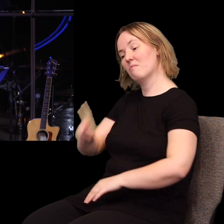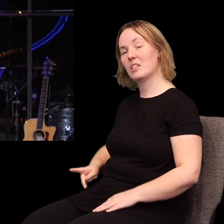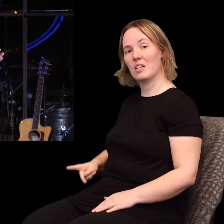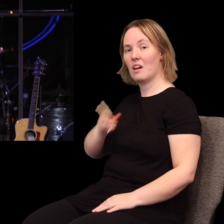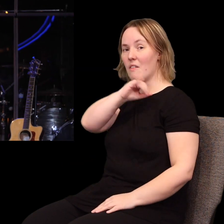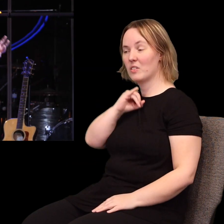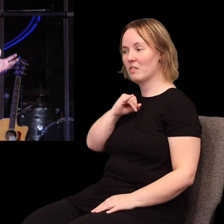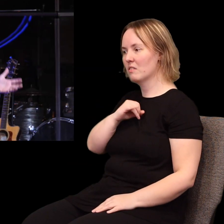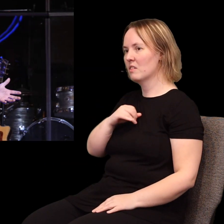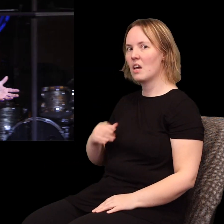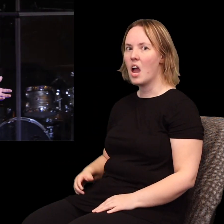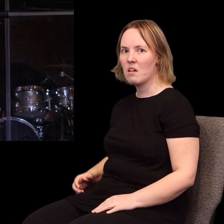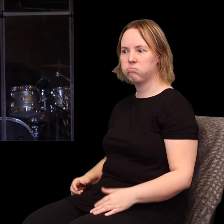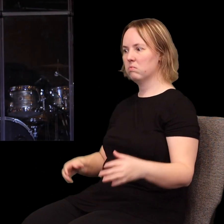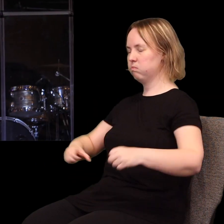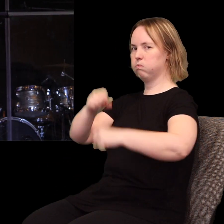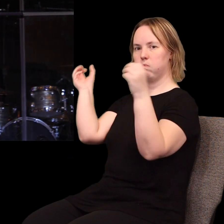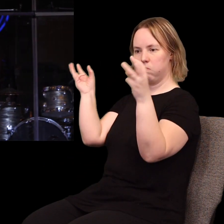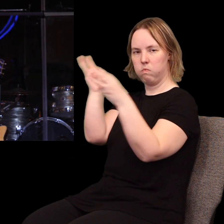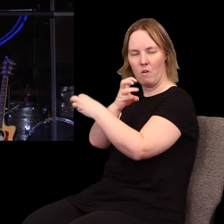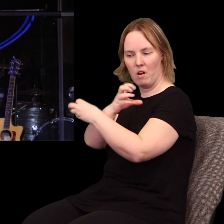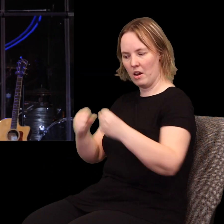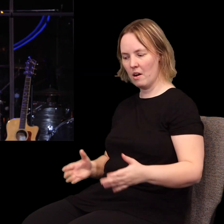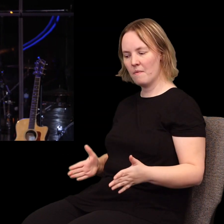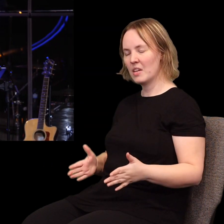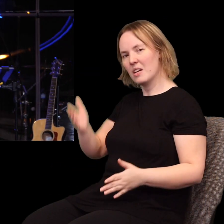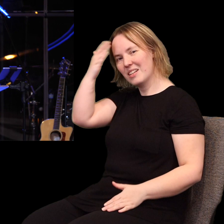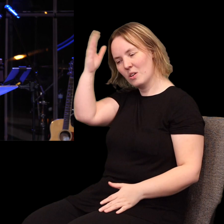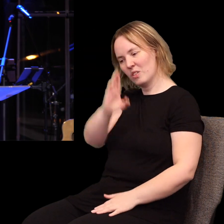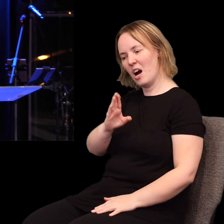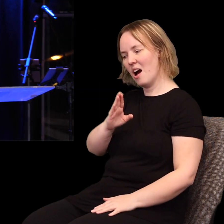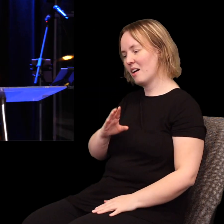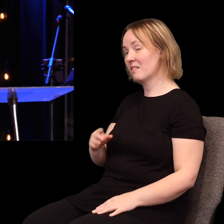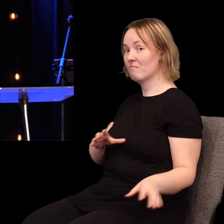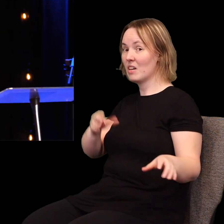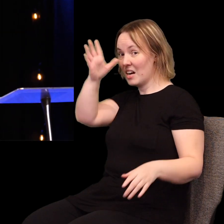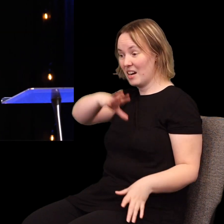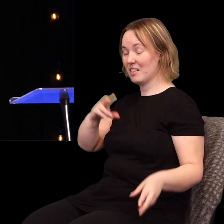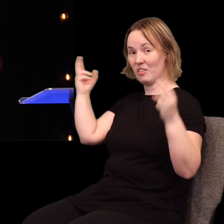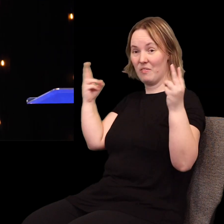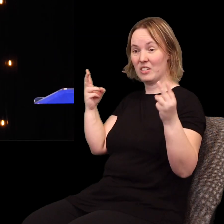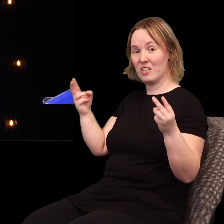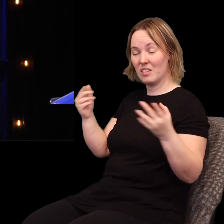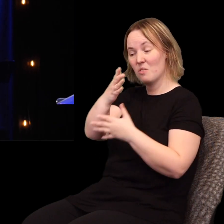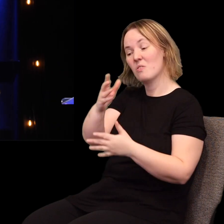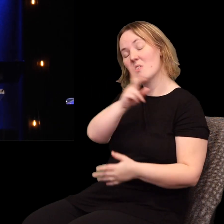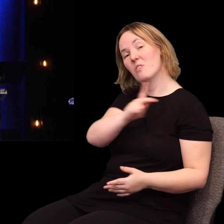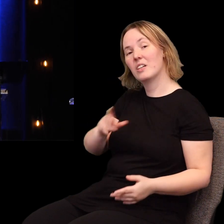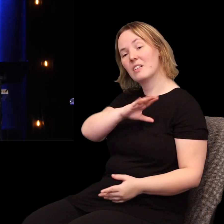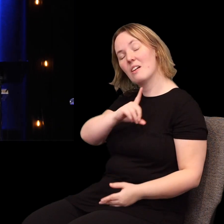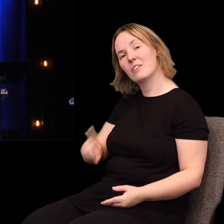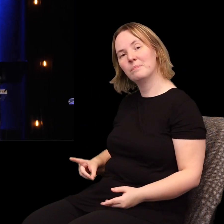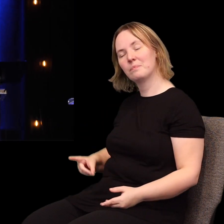surrounding nation. They know he's a great warrior. They know he's a man of prayer, a man who knows God. God's done great victories through him. They know he beat the Philistines, Goliath, all